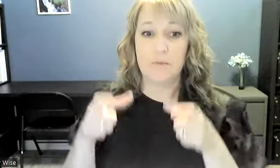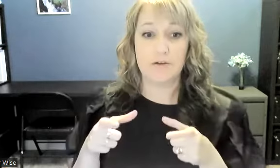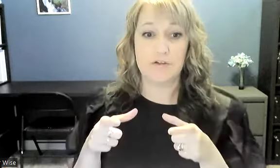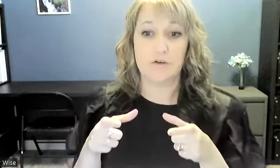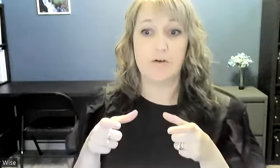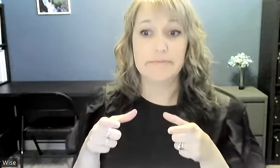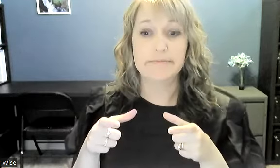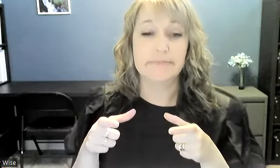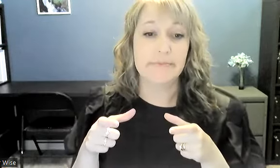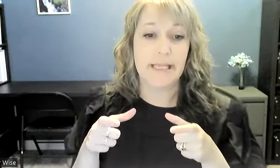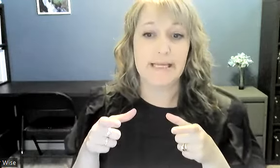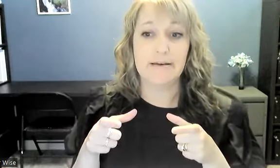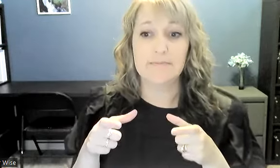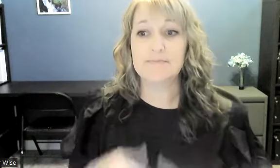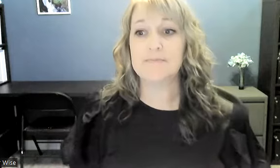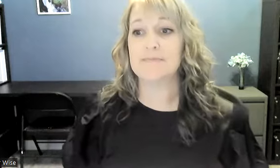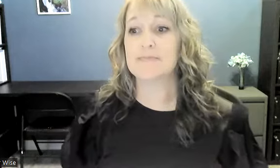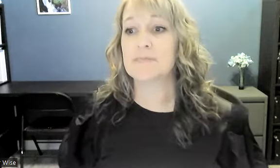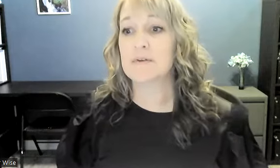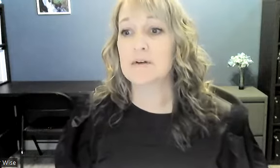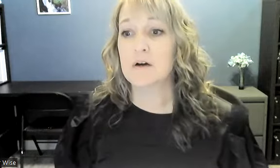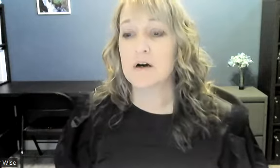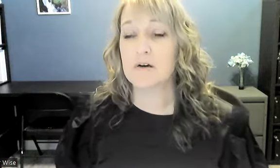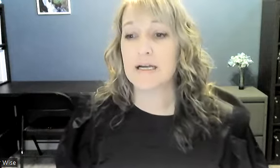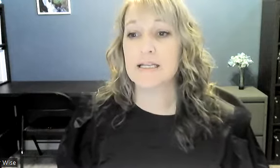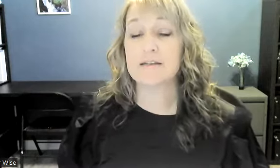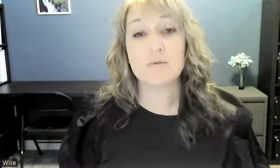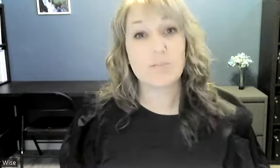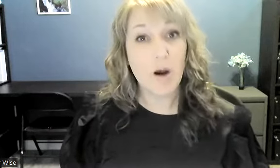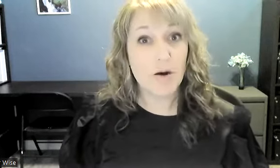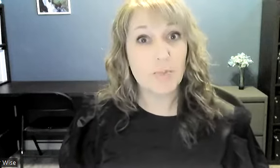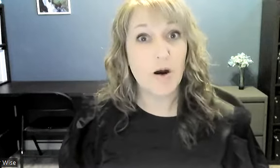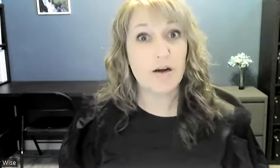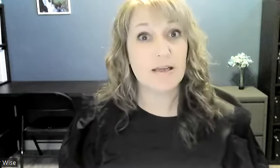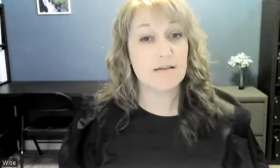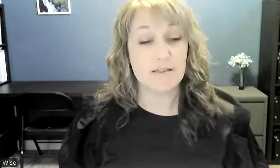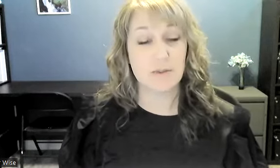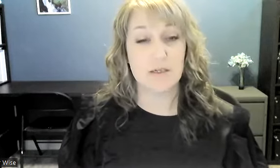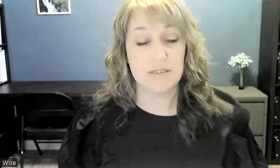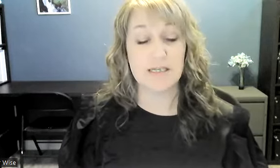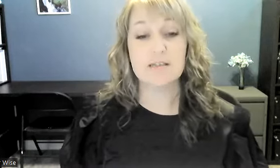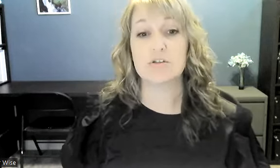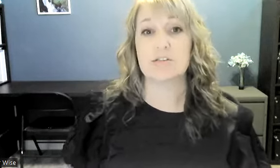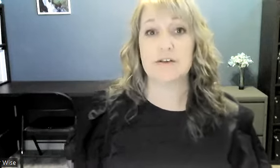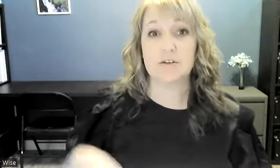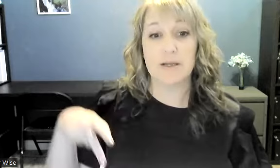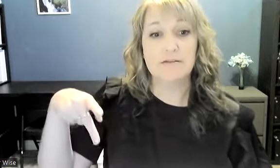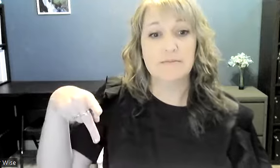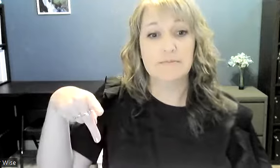water circle, lake. All right, the next one is park. Park is also a loan sign, so it's just finger spelled.